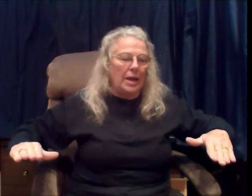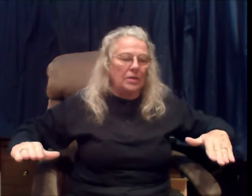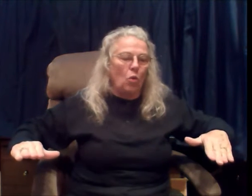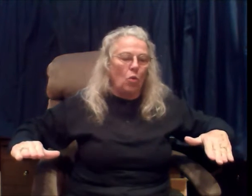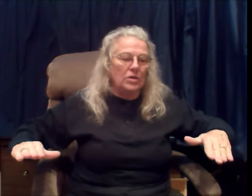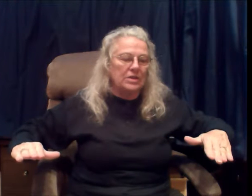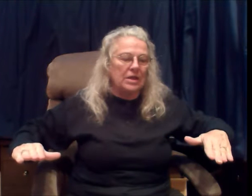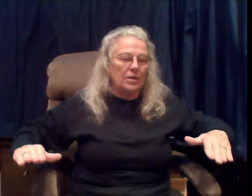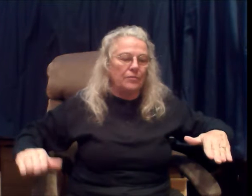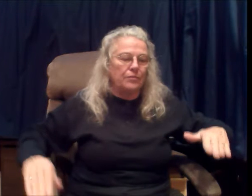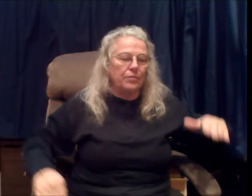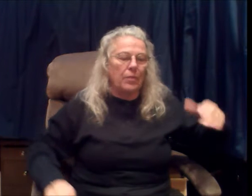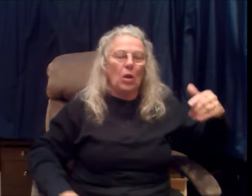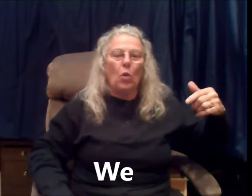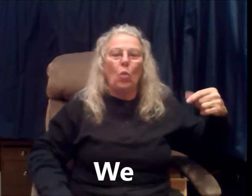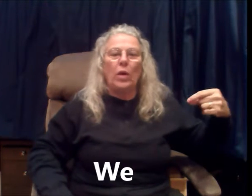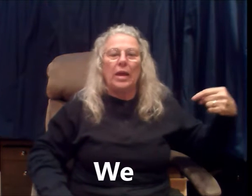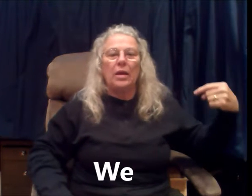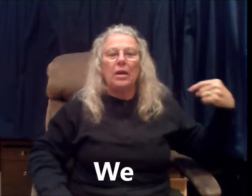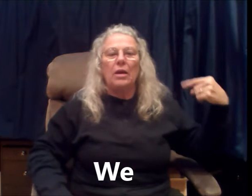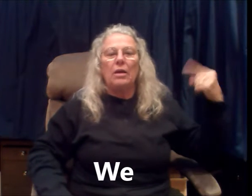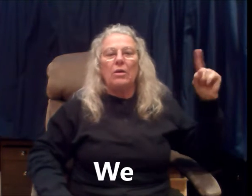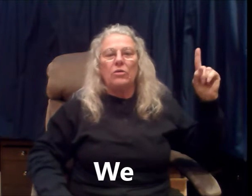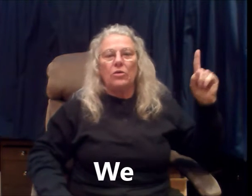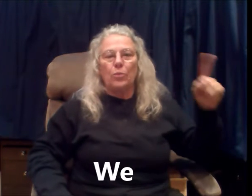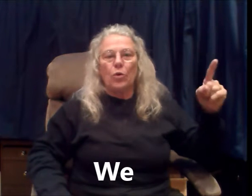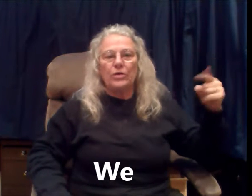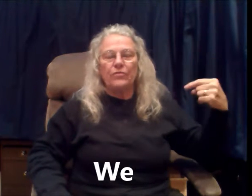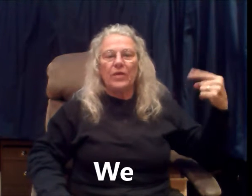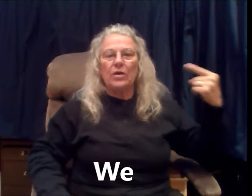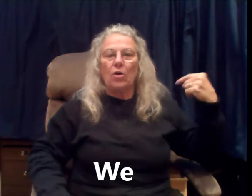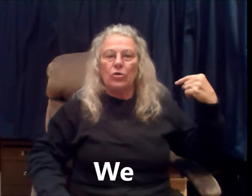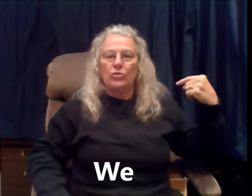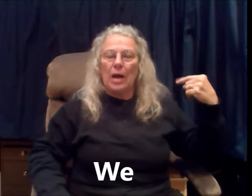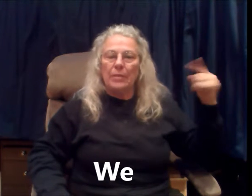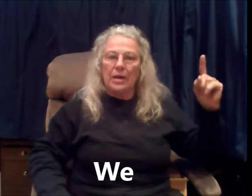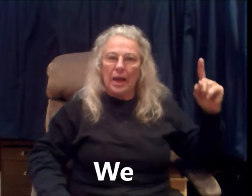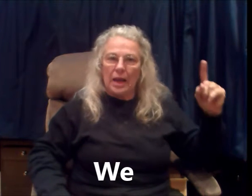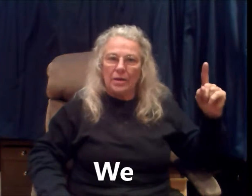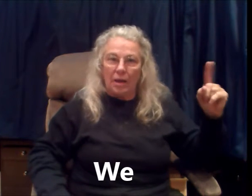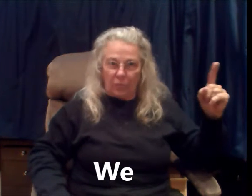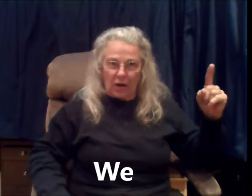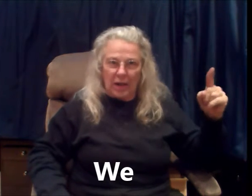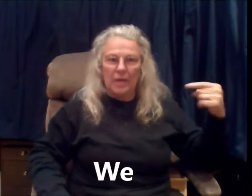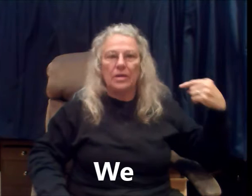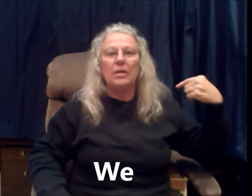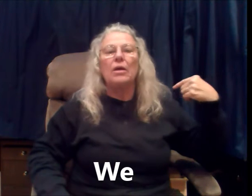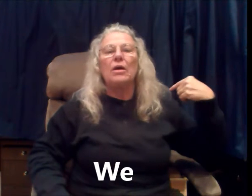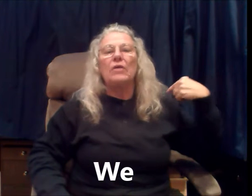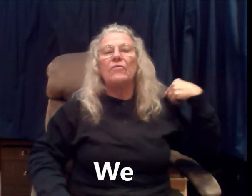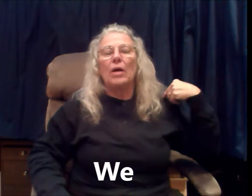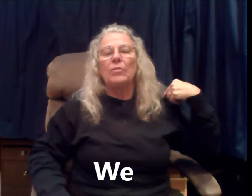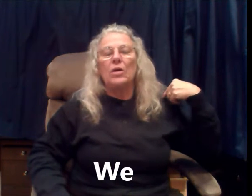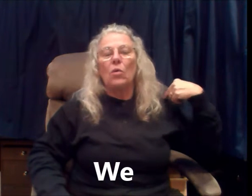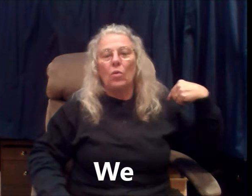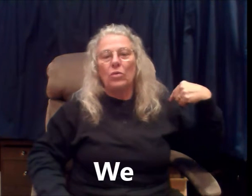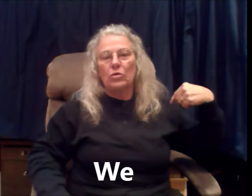Quiet or still. We. Your pointer finger on your dominant hand, I'm right-handed, from your